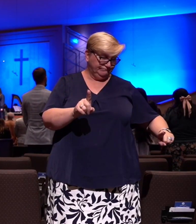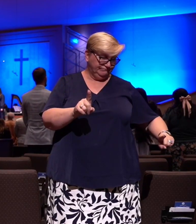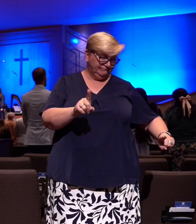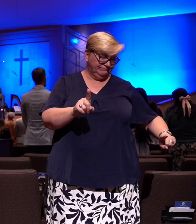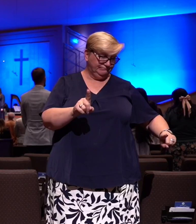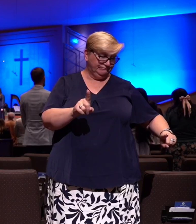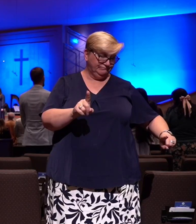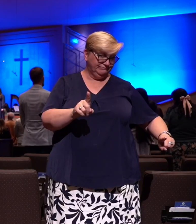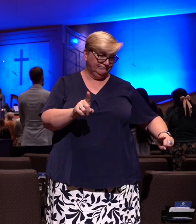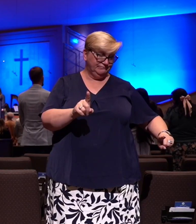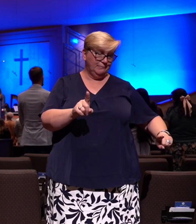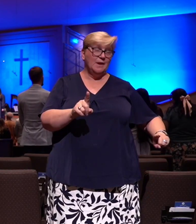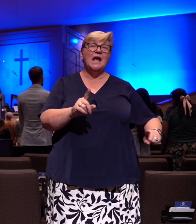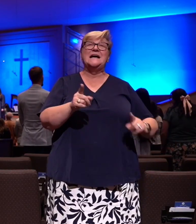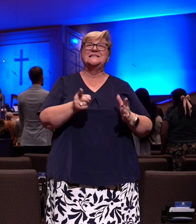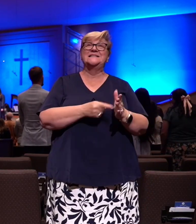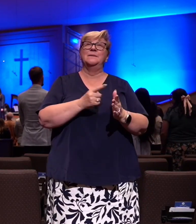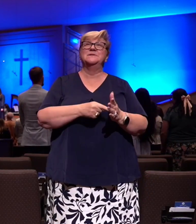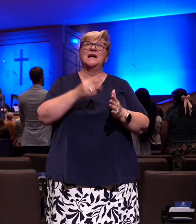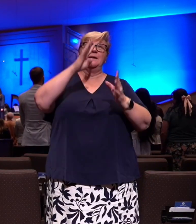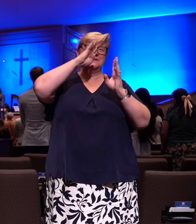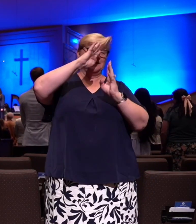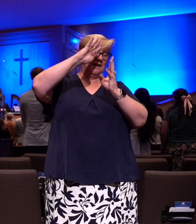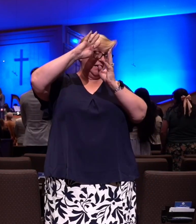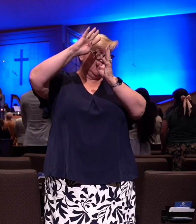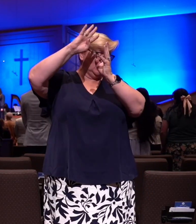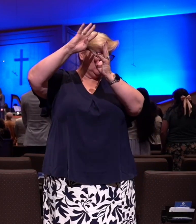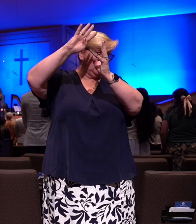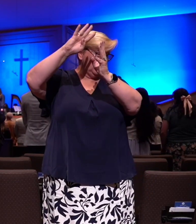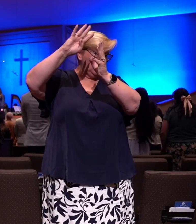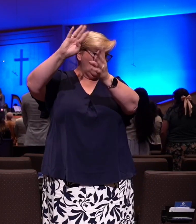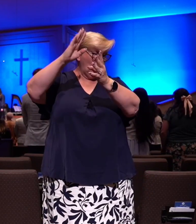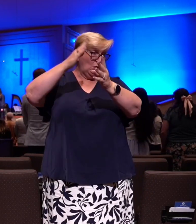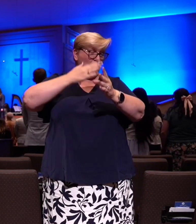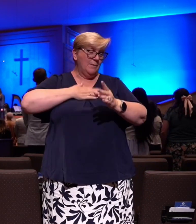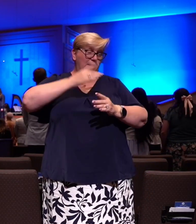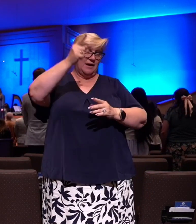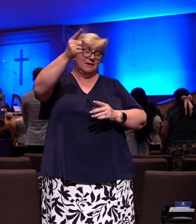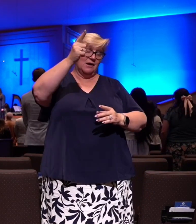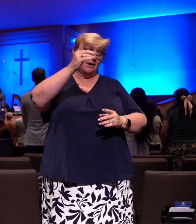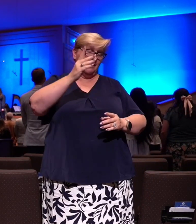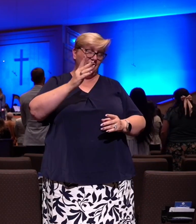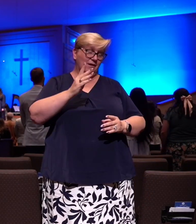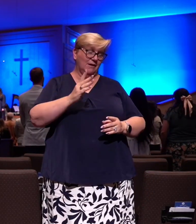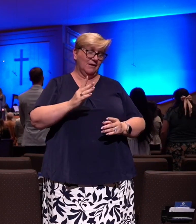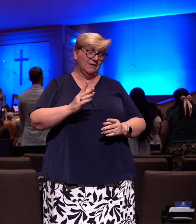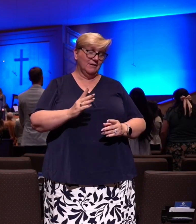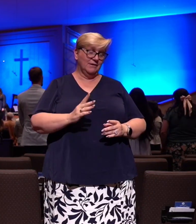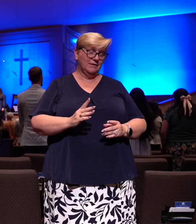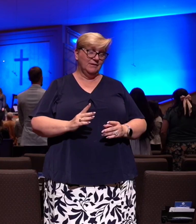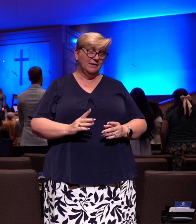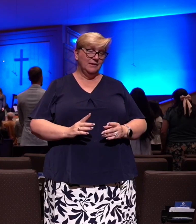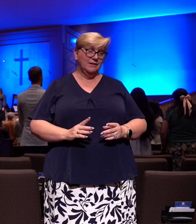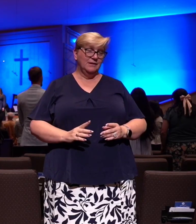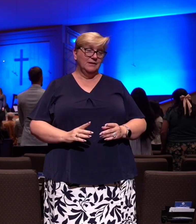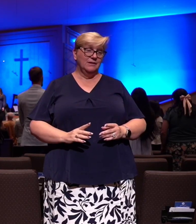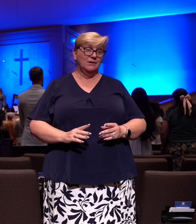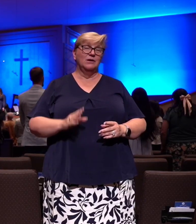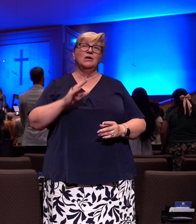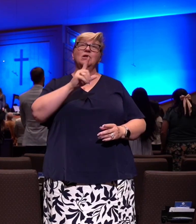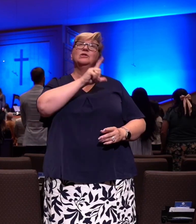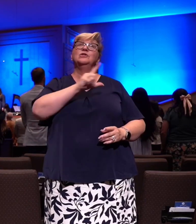I feel it, prone to leave the God I love. Here's